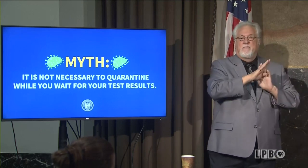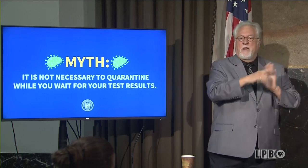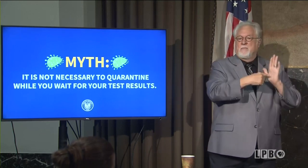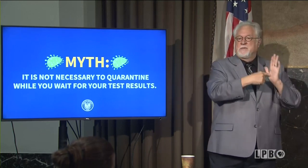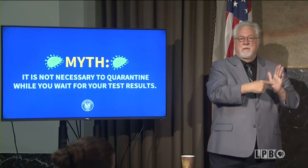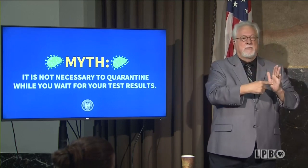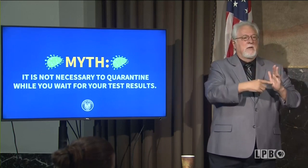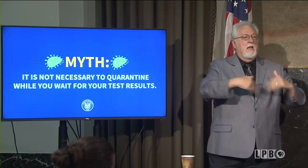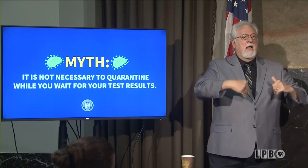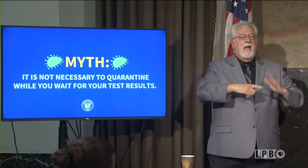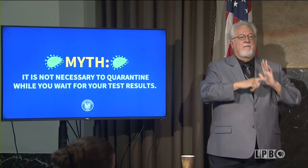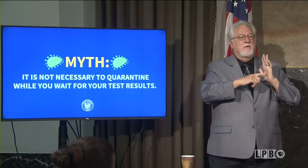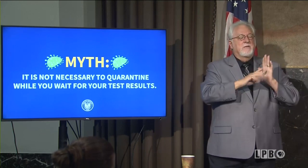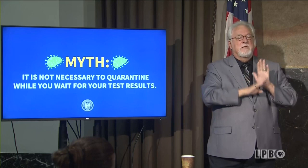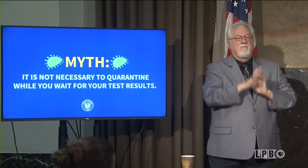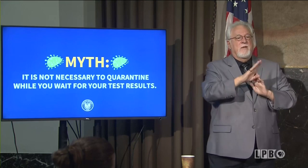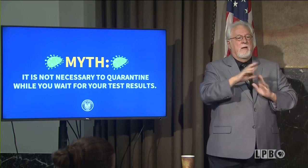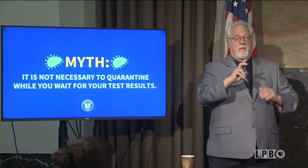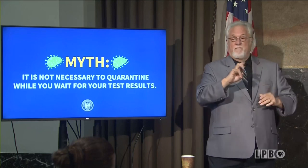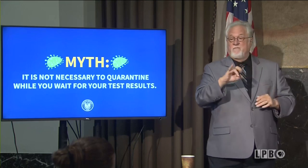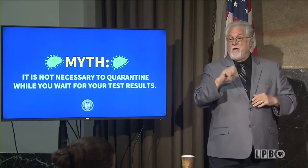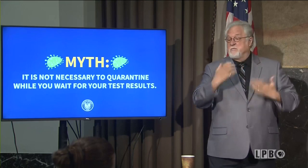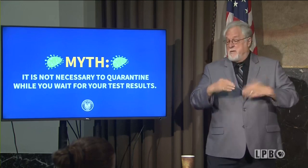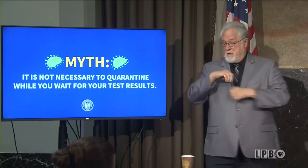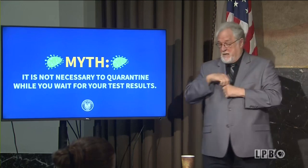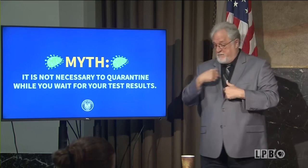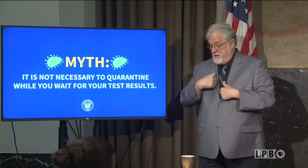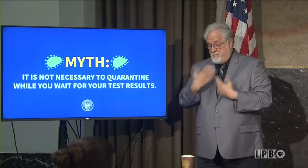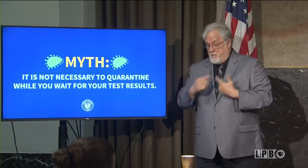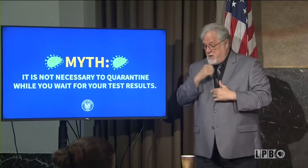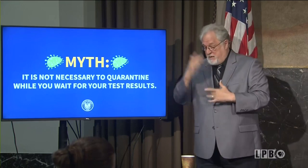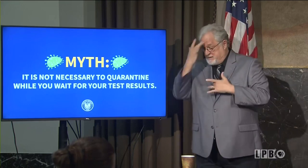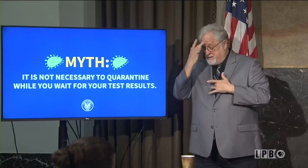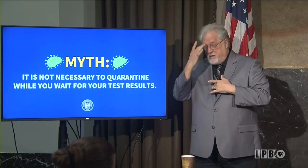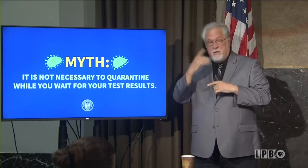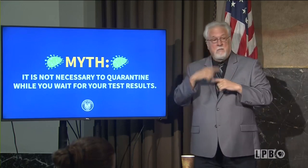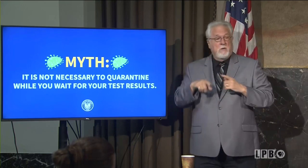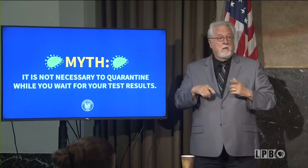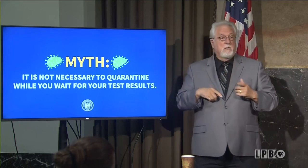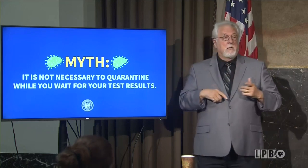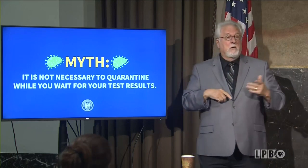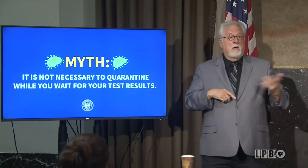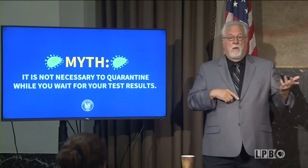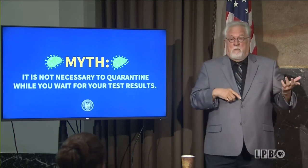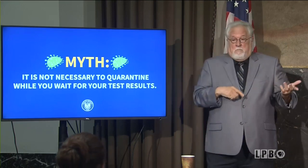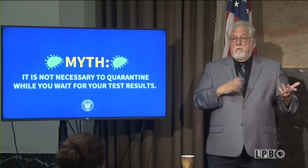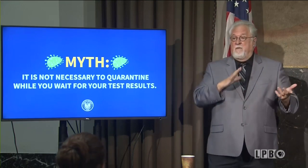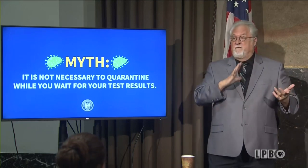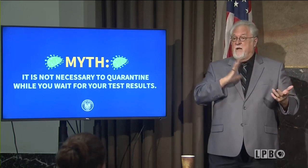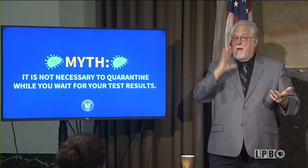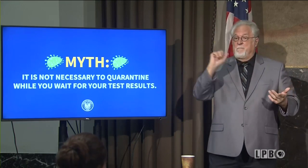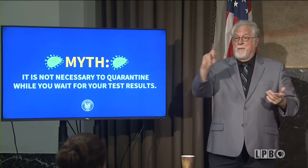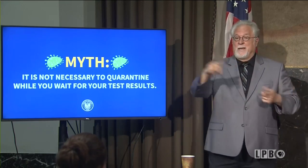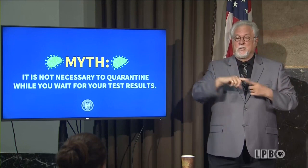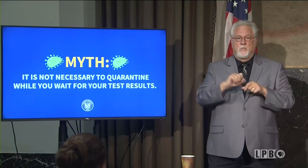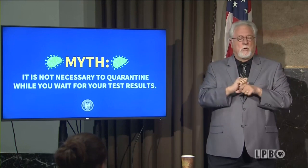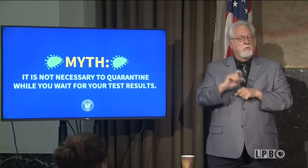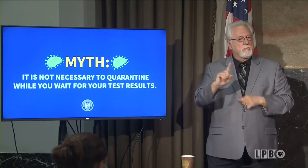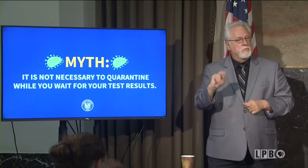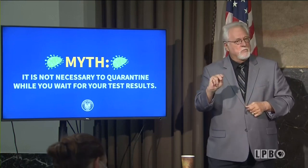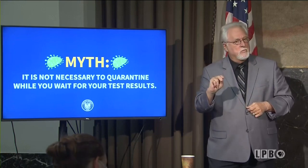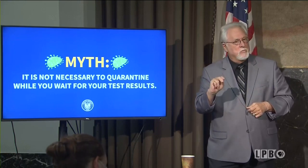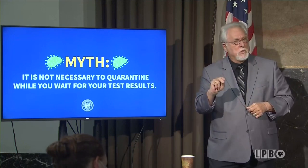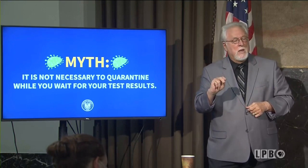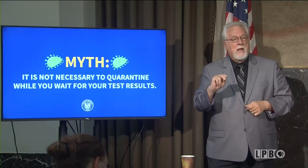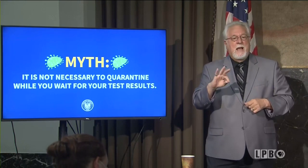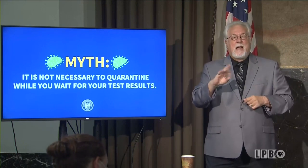even developed, the virus may be in me. I may not be sick, and so I can go back to work. No. If